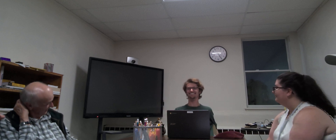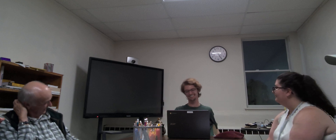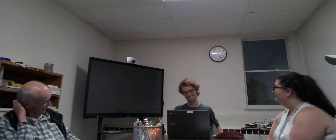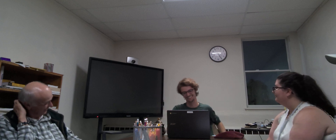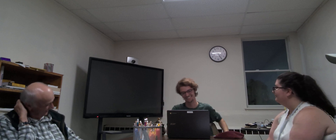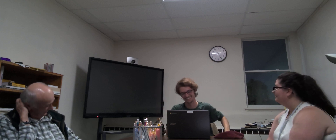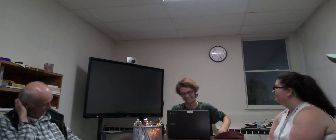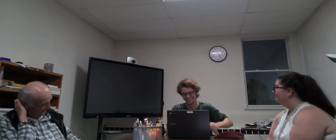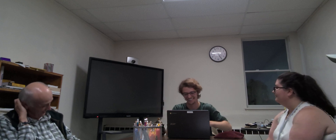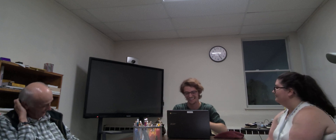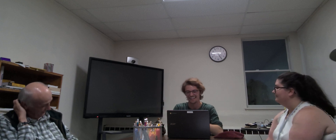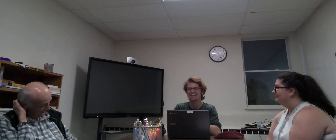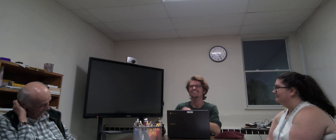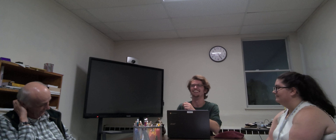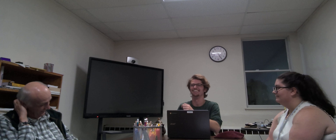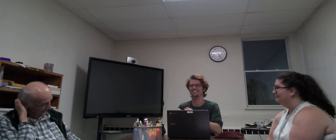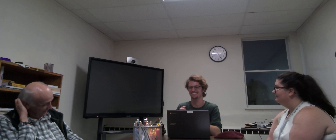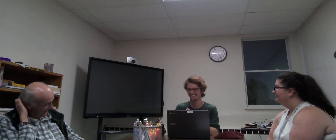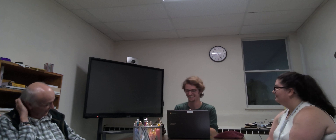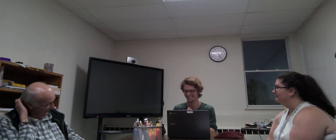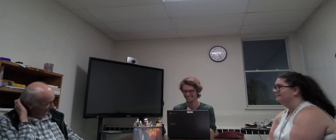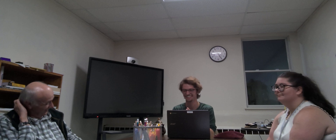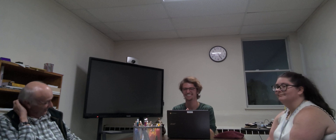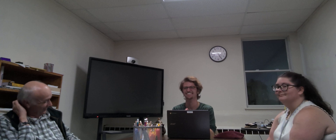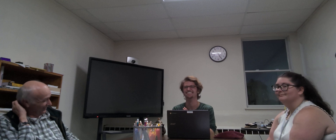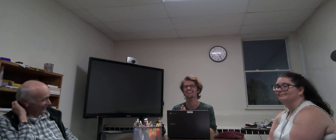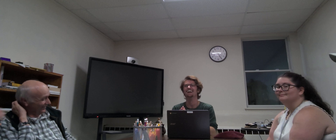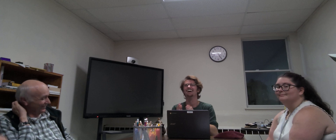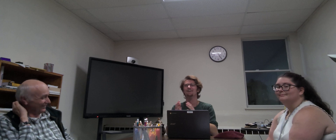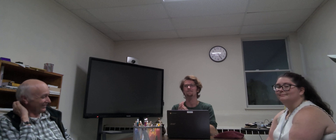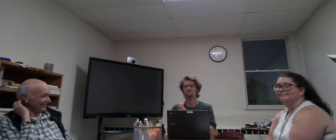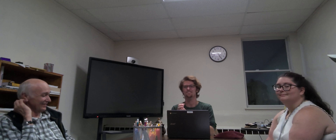Oh, yeah. Got that down. No. I'll work on that along with Yes.